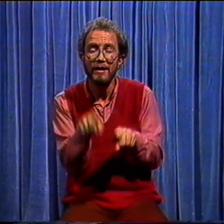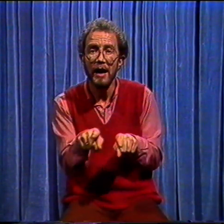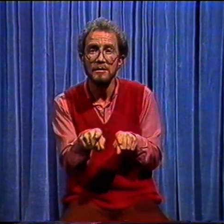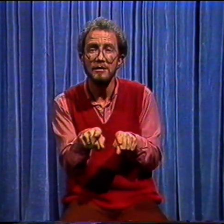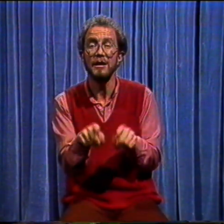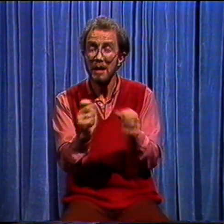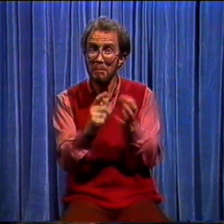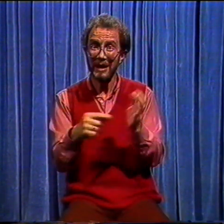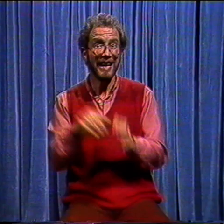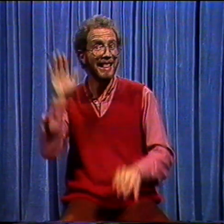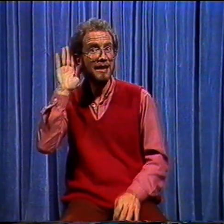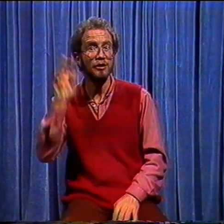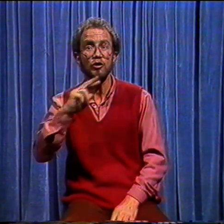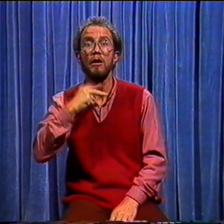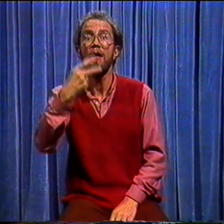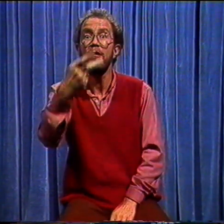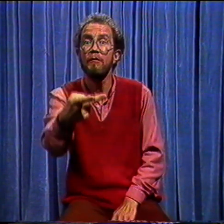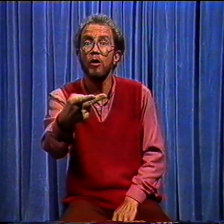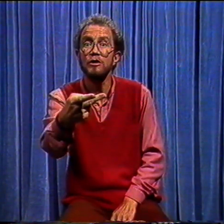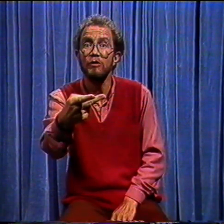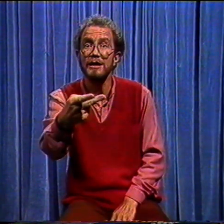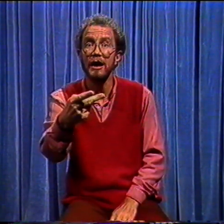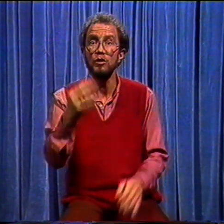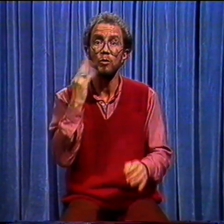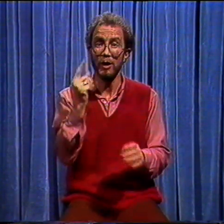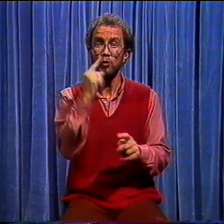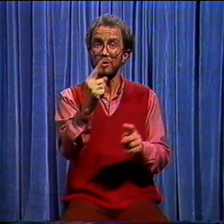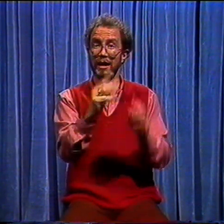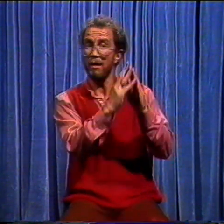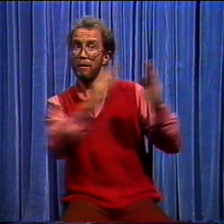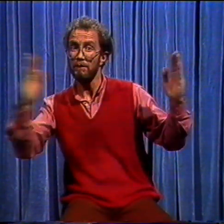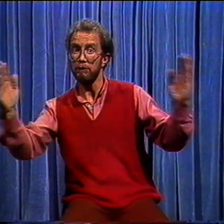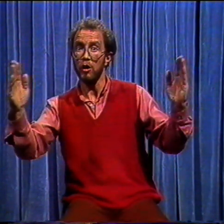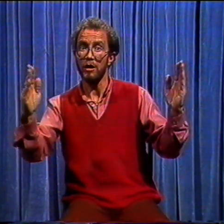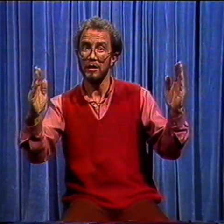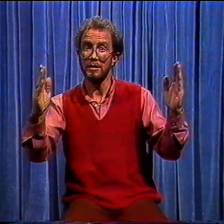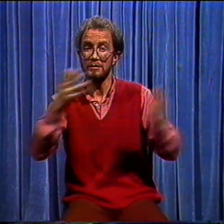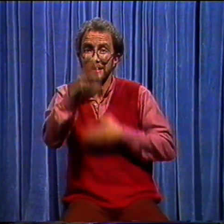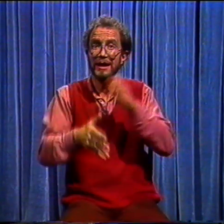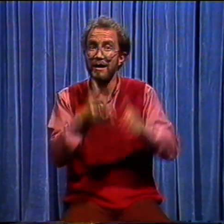Something like that. But listen to the voice translation when you see the full extract.